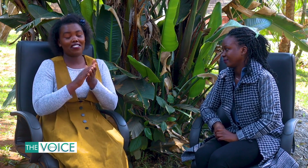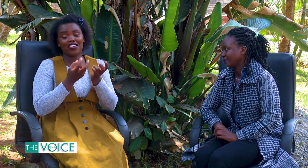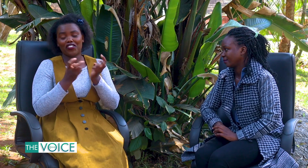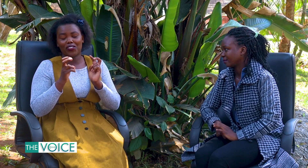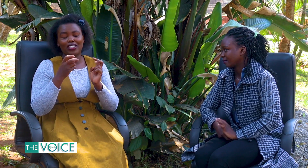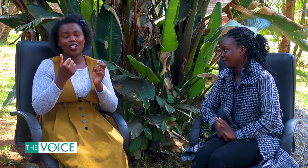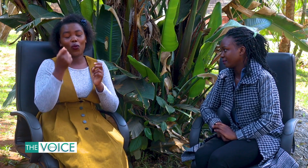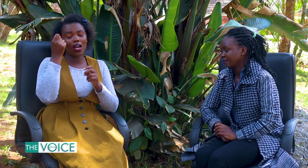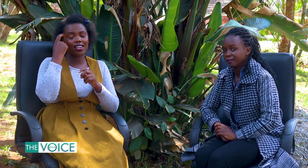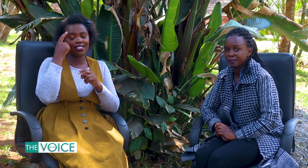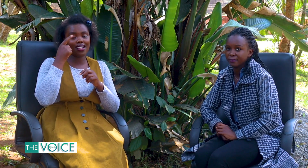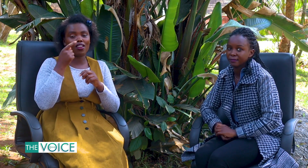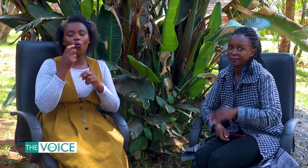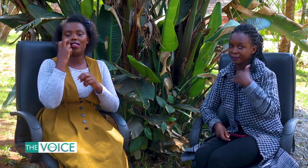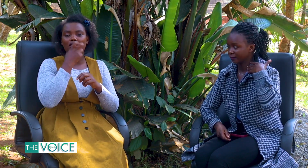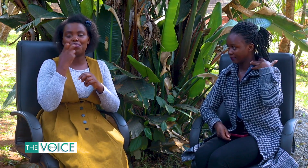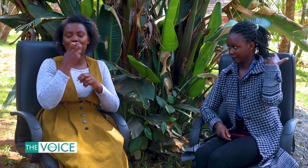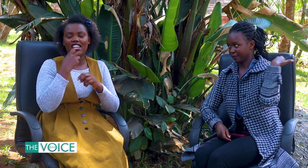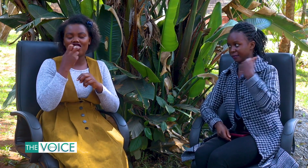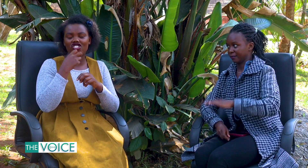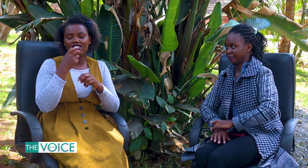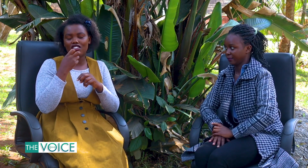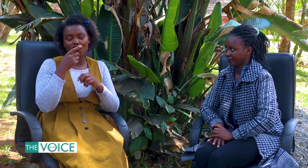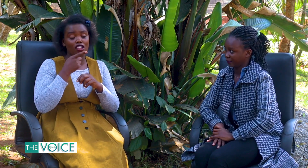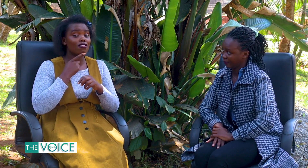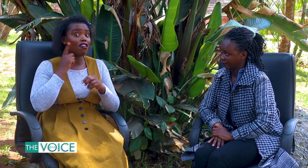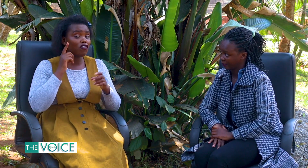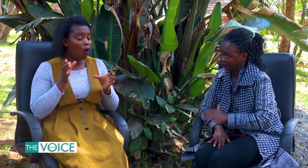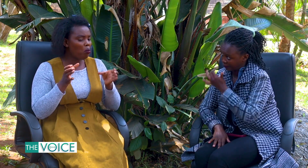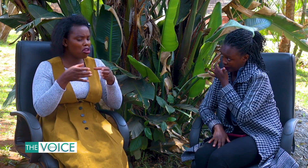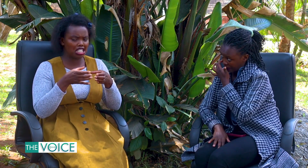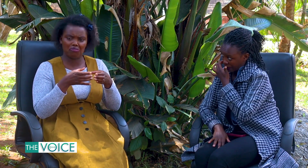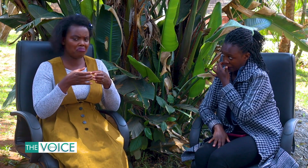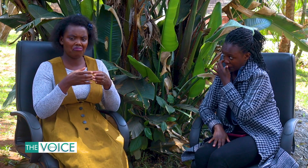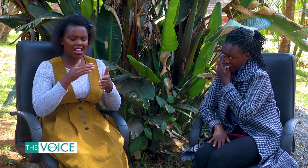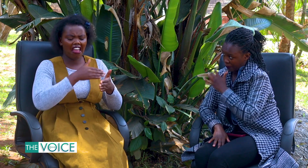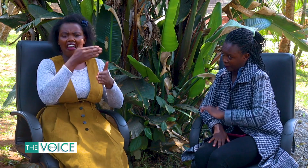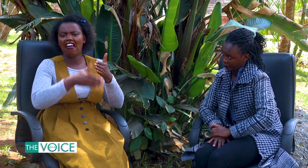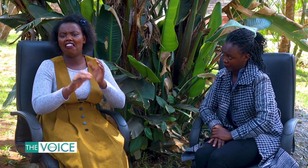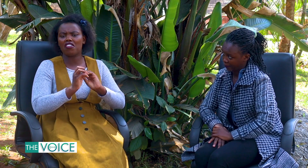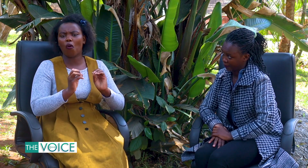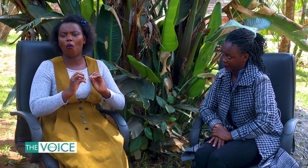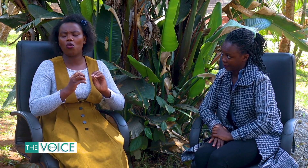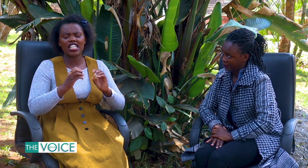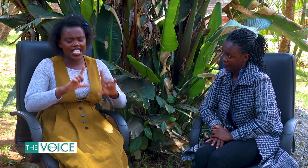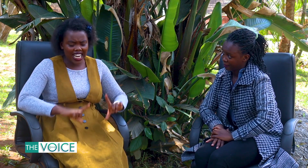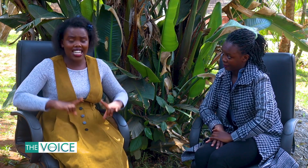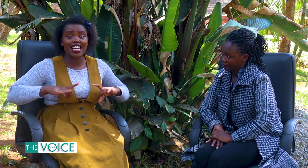I understand the viewers, you have gotten something from this. Once you become deaf, it's not the end